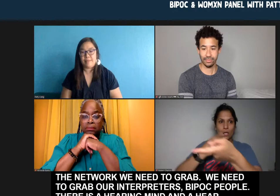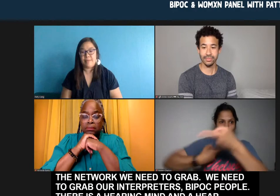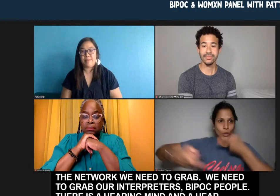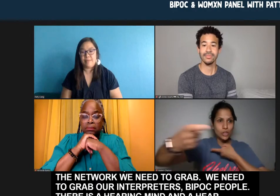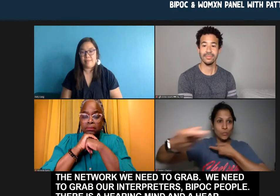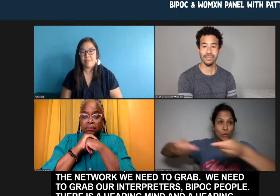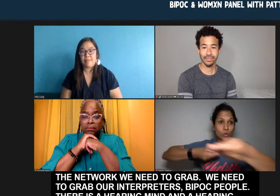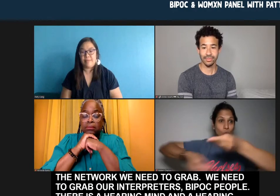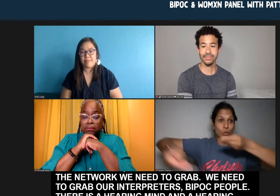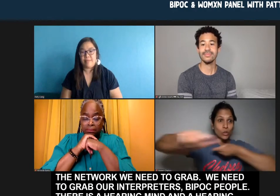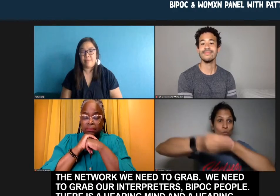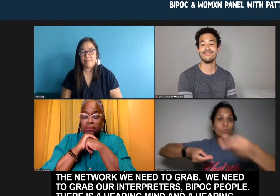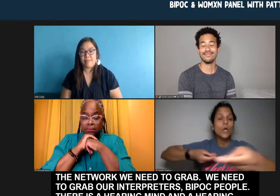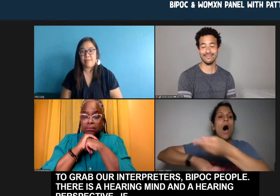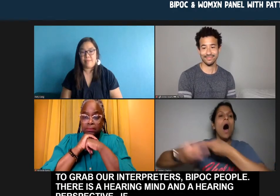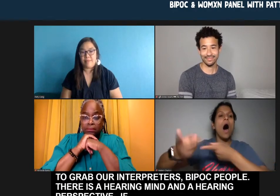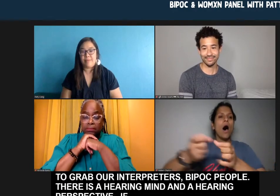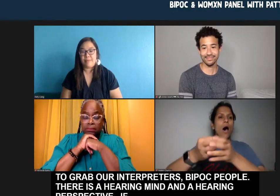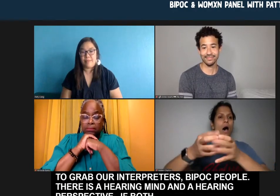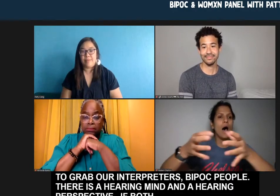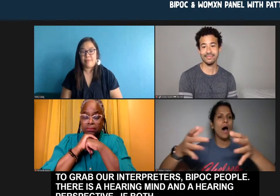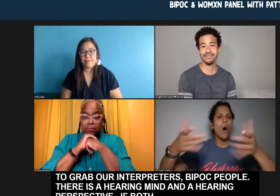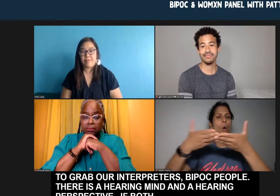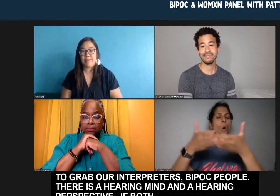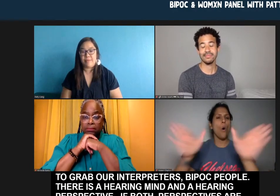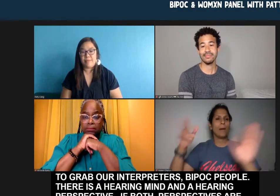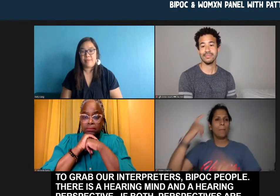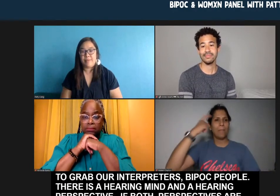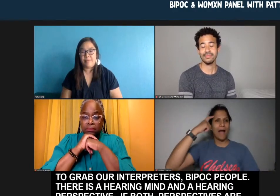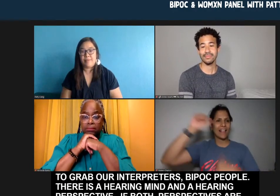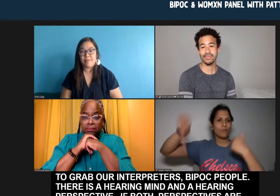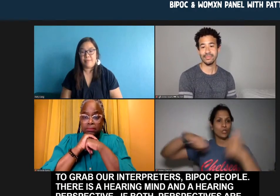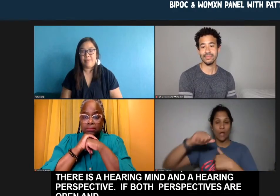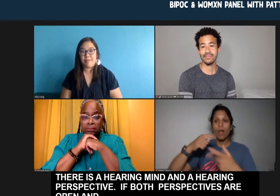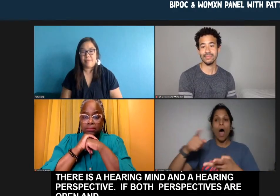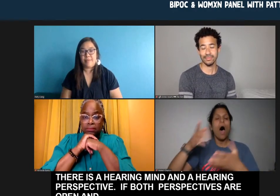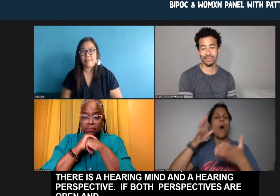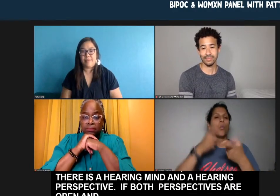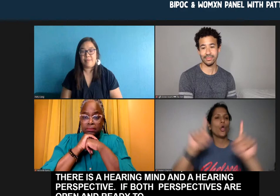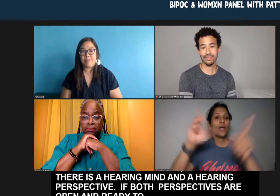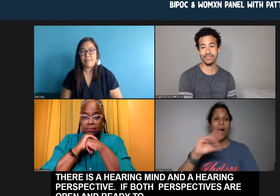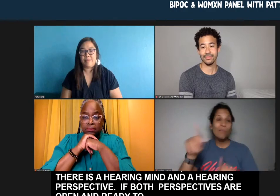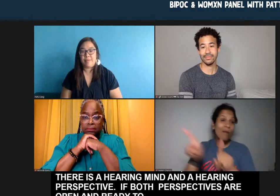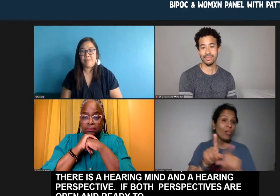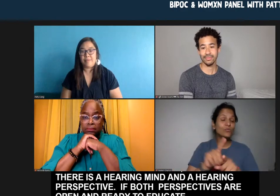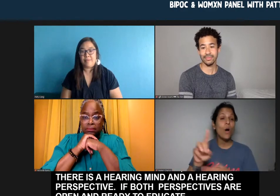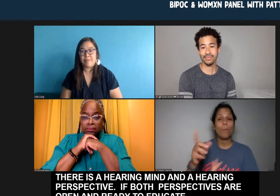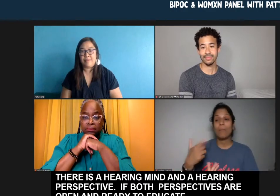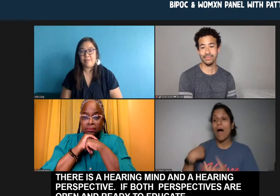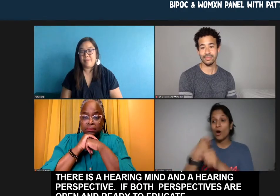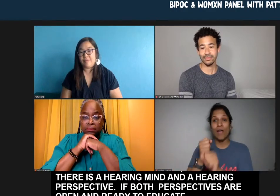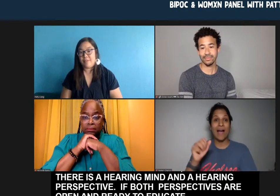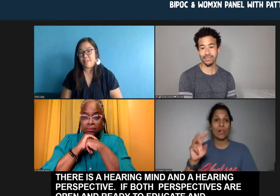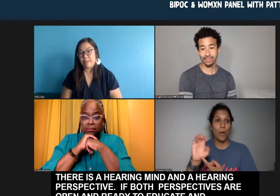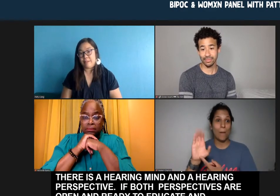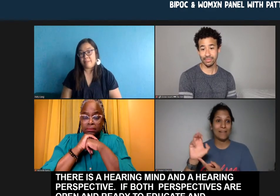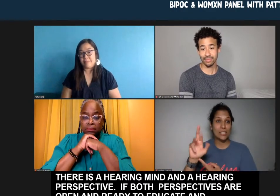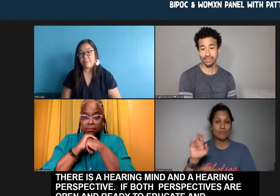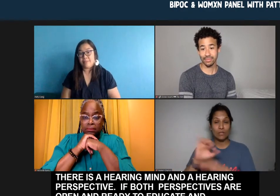opened and ready to educate and be educated, then opportunities abound, you know?